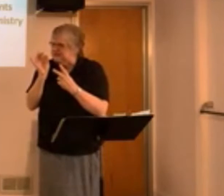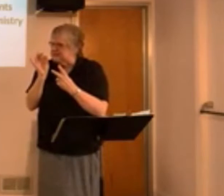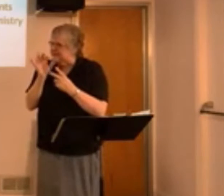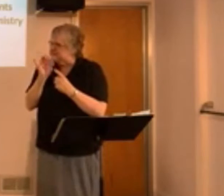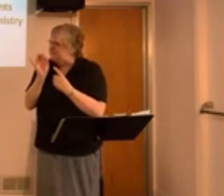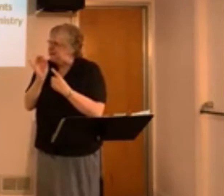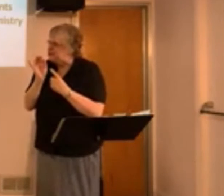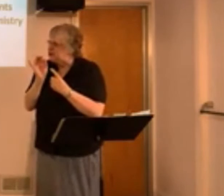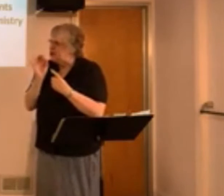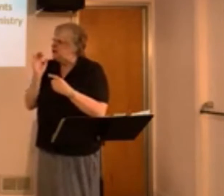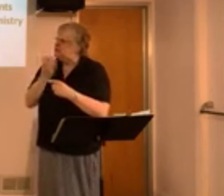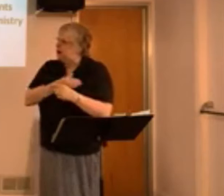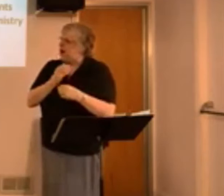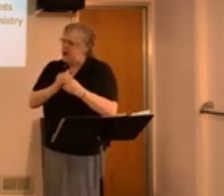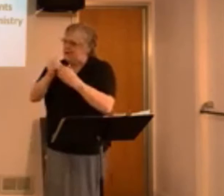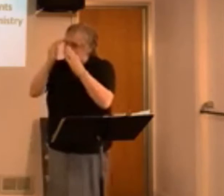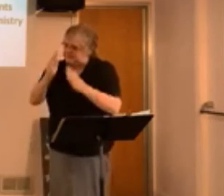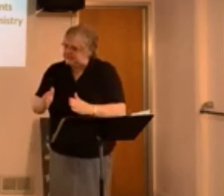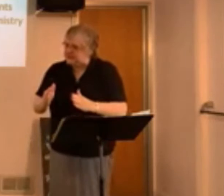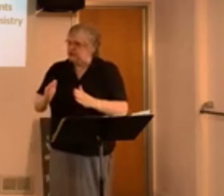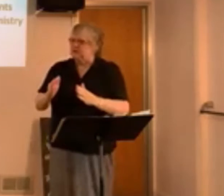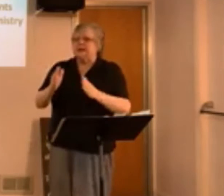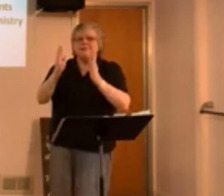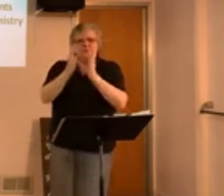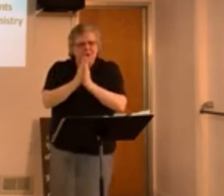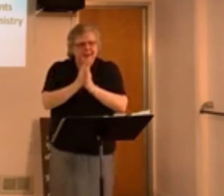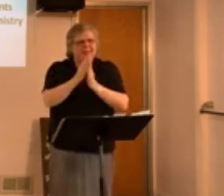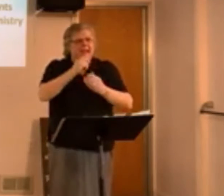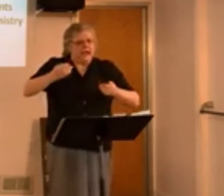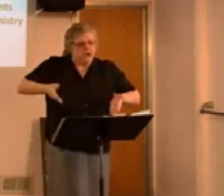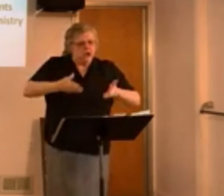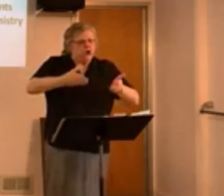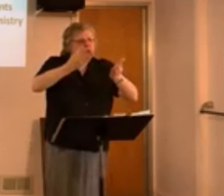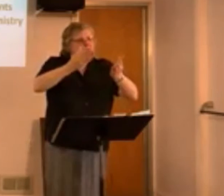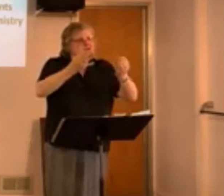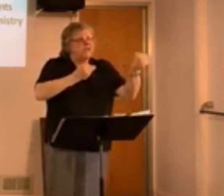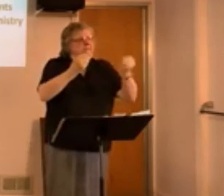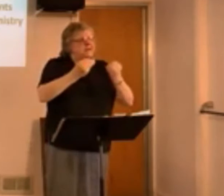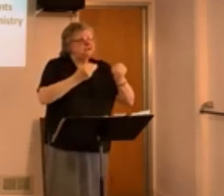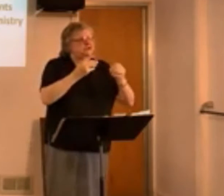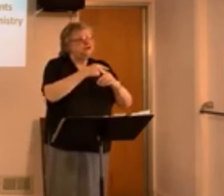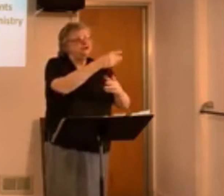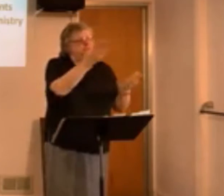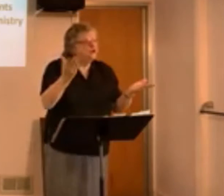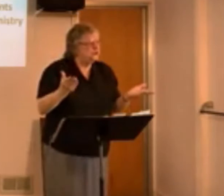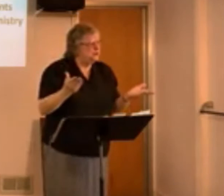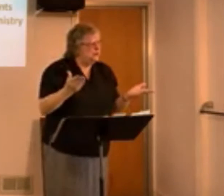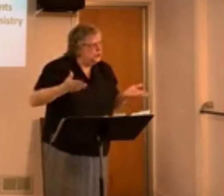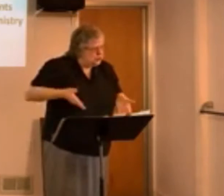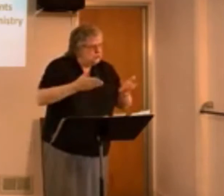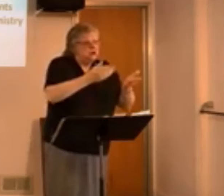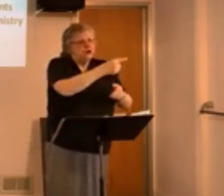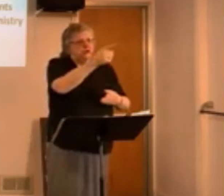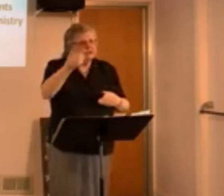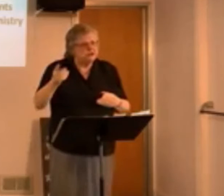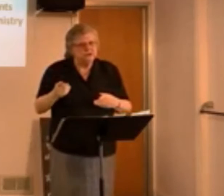to pray for, to encourage, to minister with you and to you, and to encourage